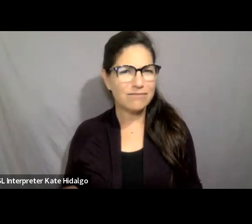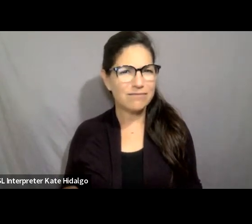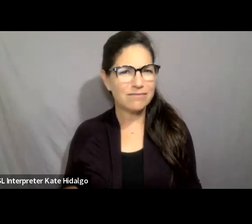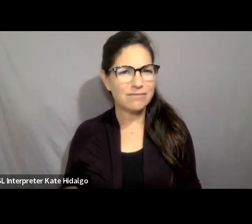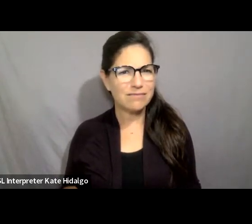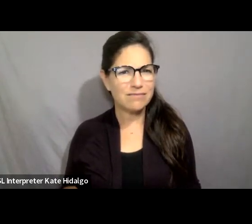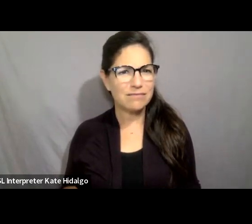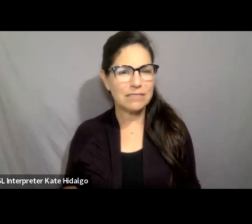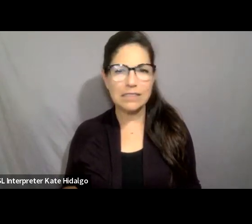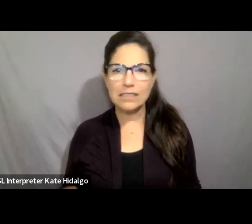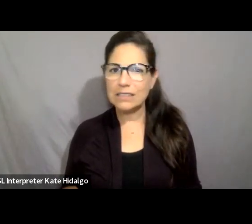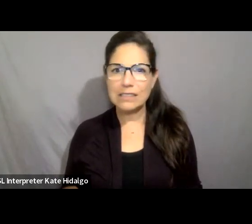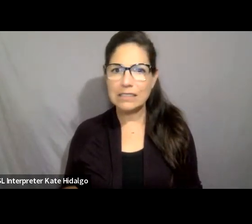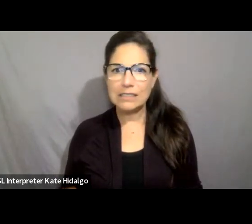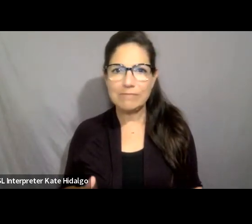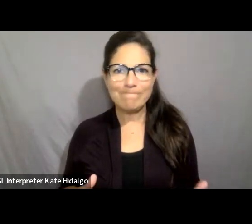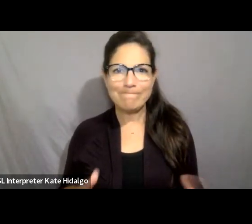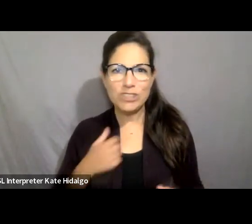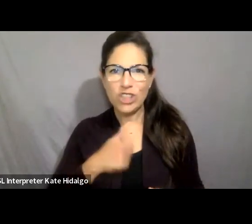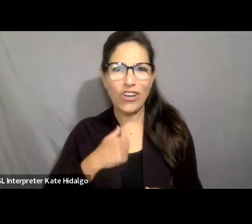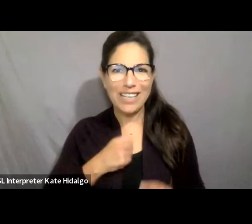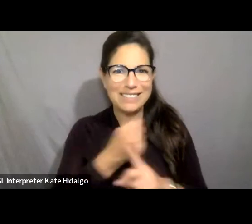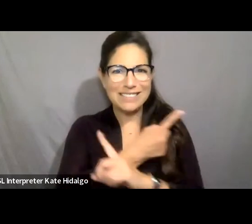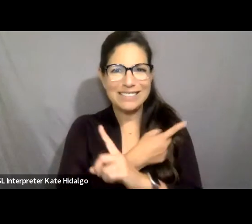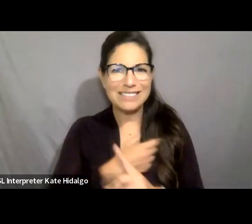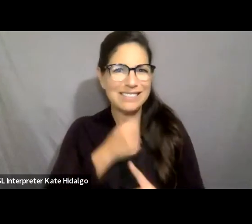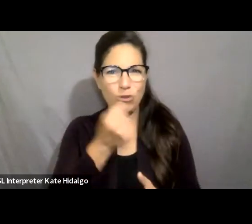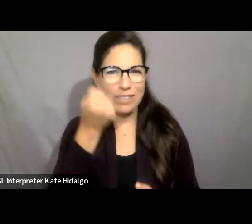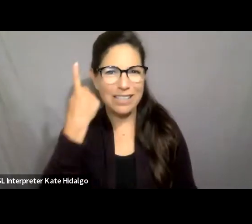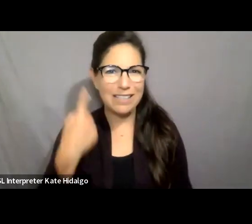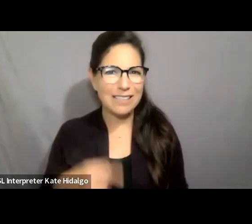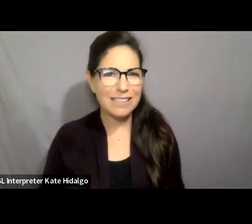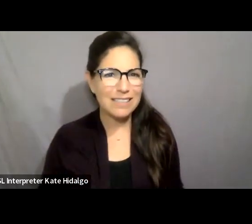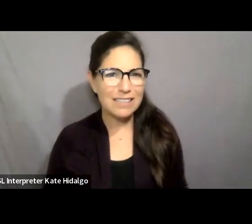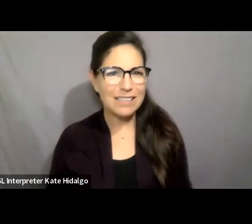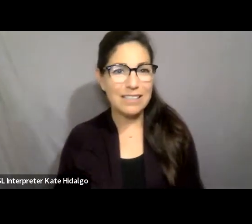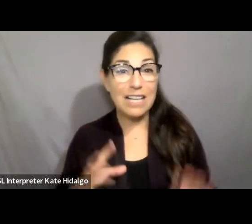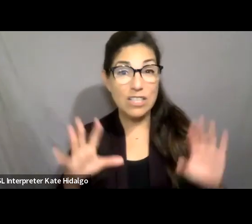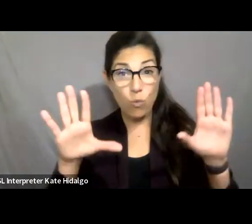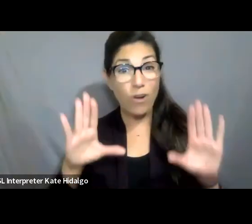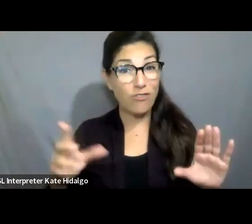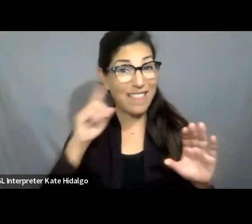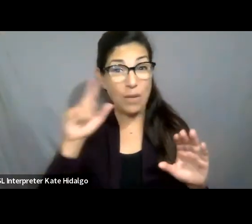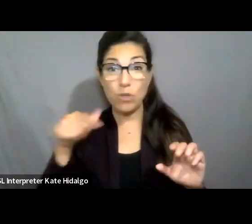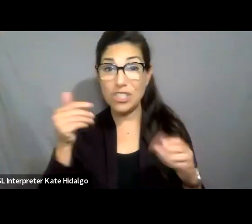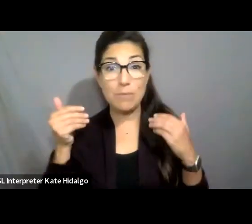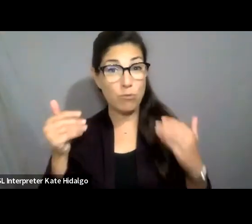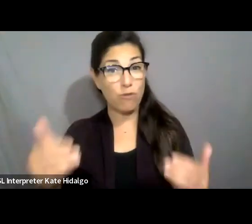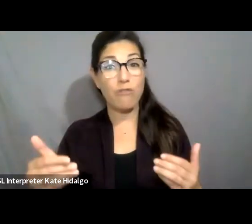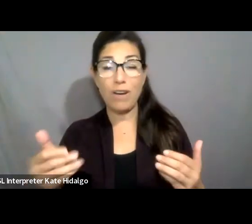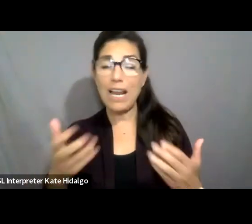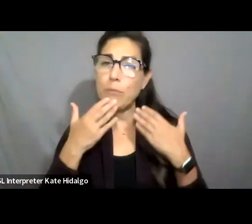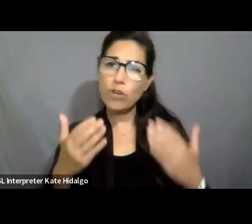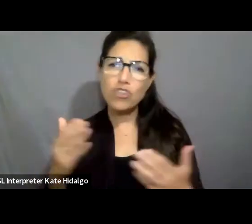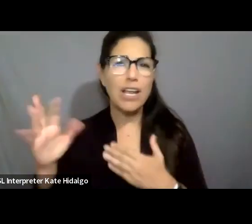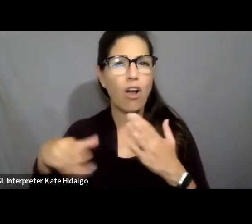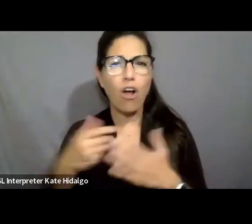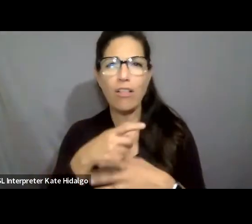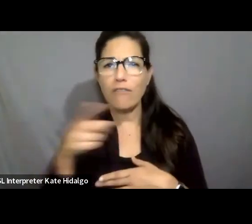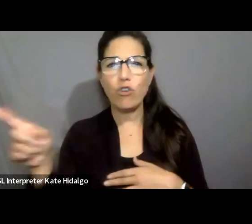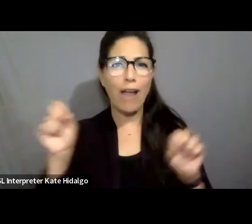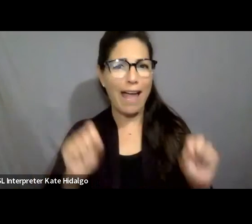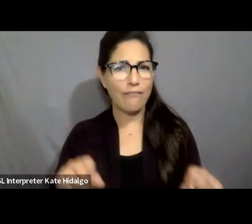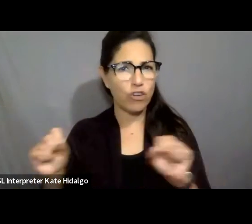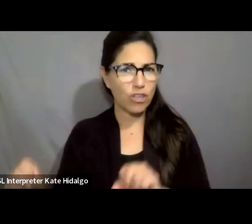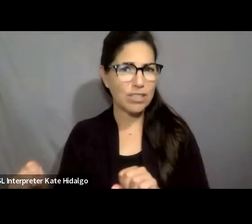everyone's super excited. So that's very wonderful. I think we're just moving forward, and I really appreciate everyone's effort.